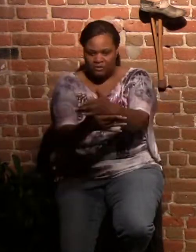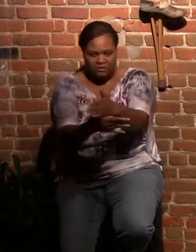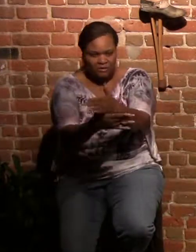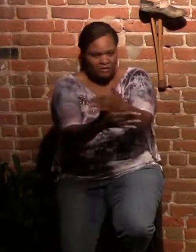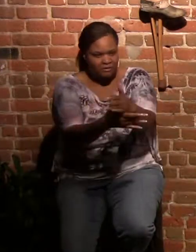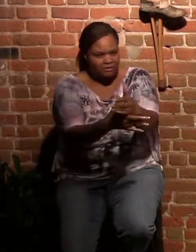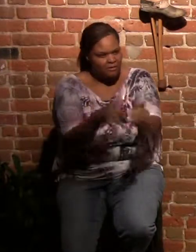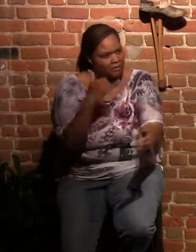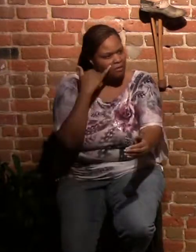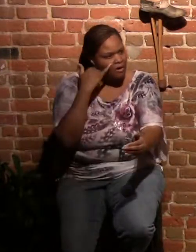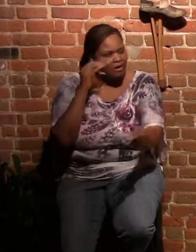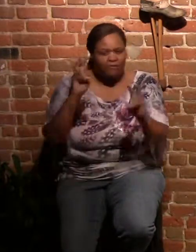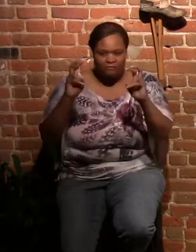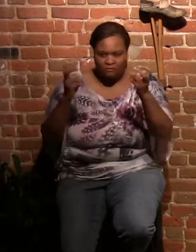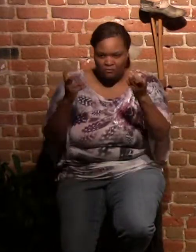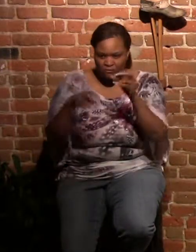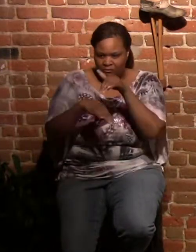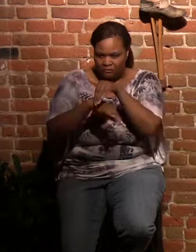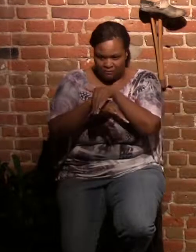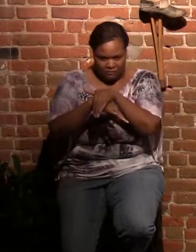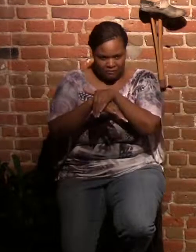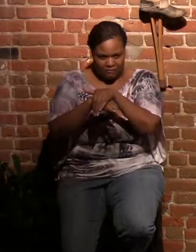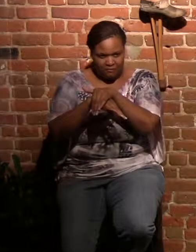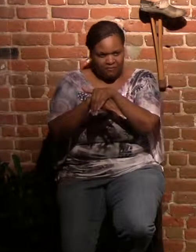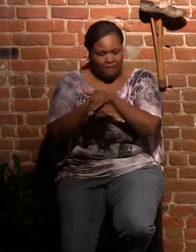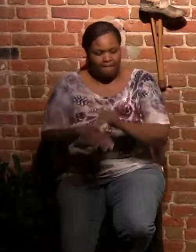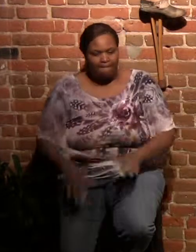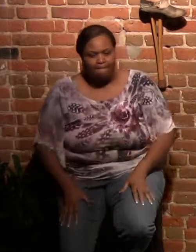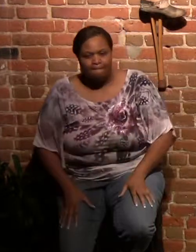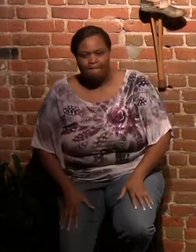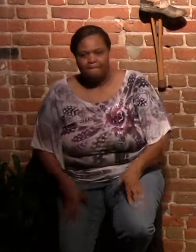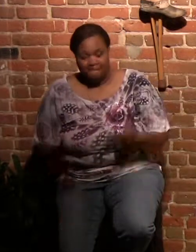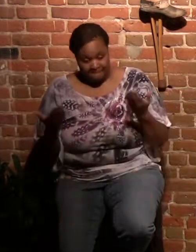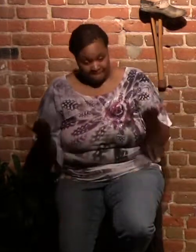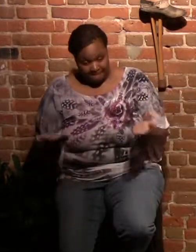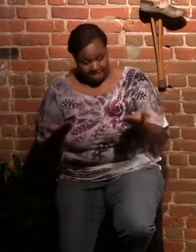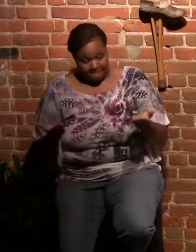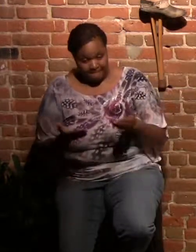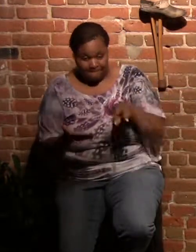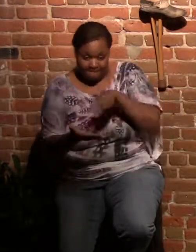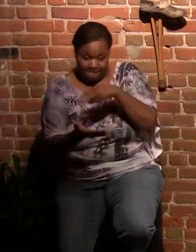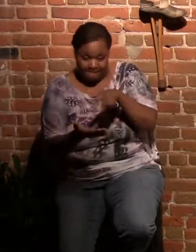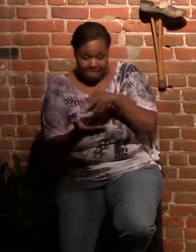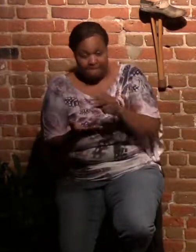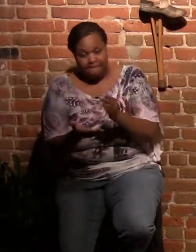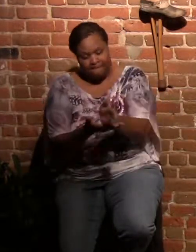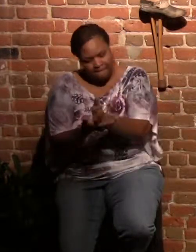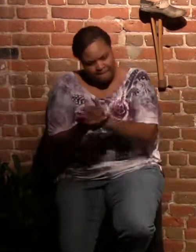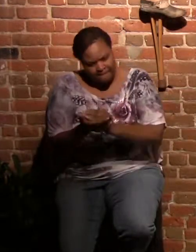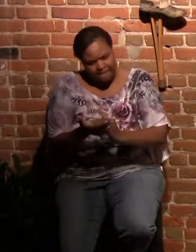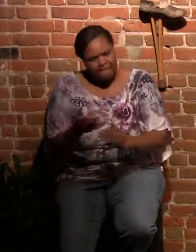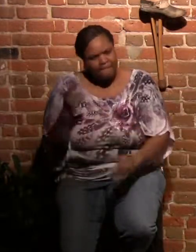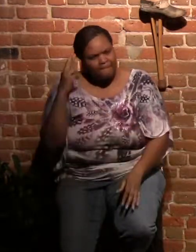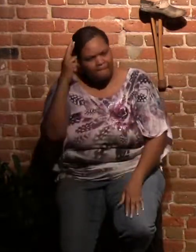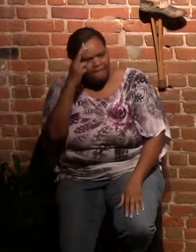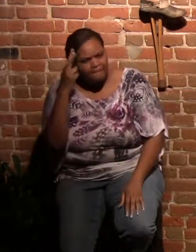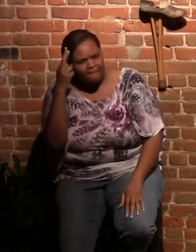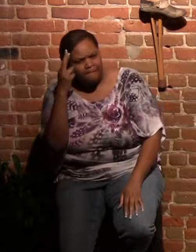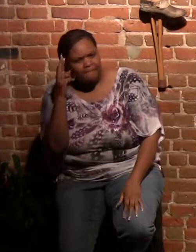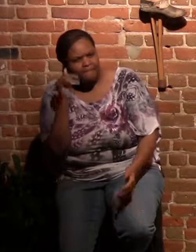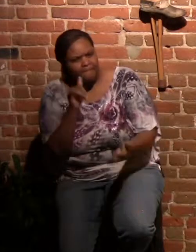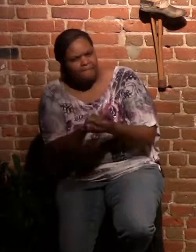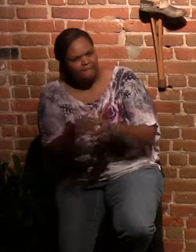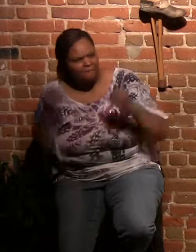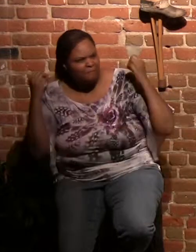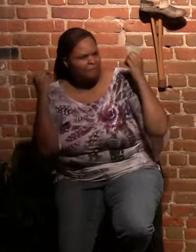what if stories with you tonight. The festival, the other part that we started realizing is that there were too